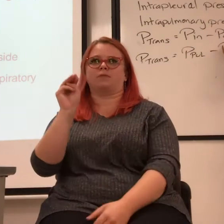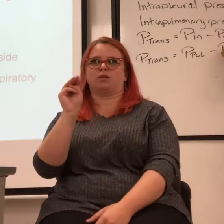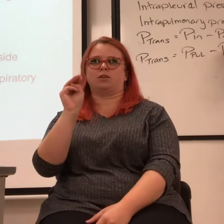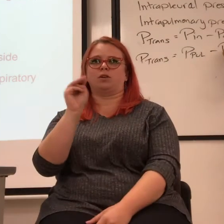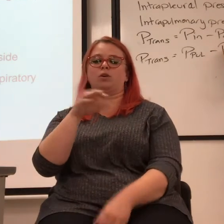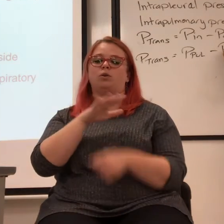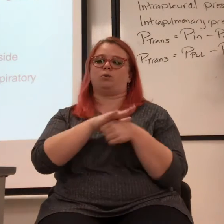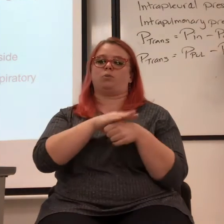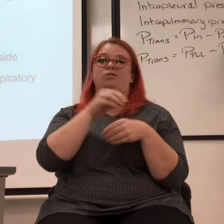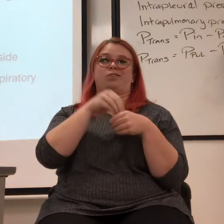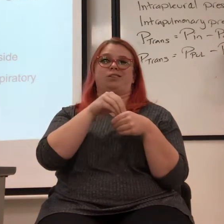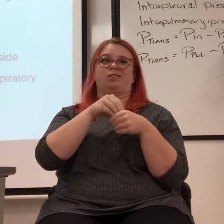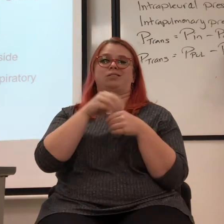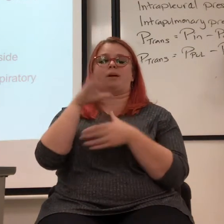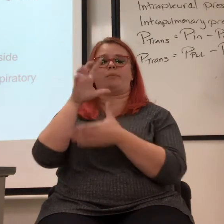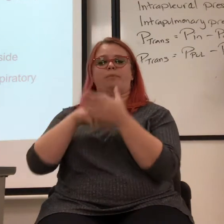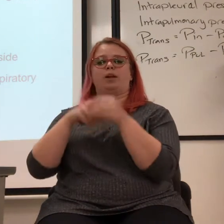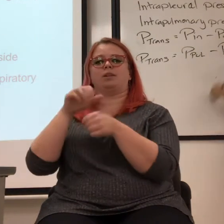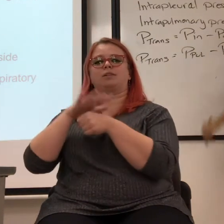in minus pressure out.